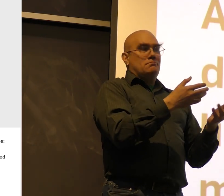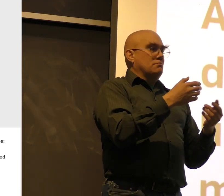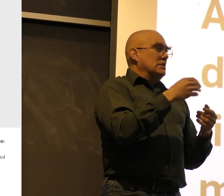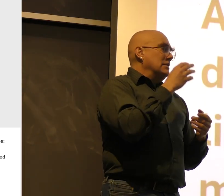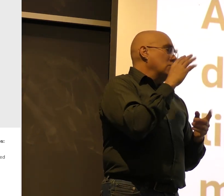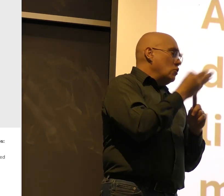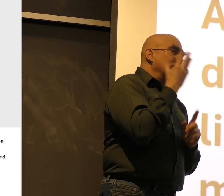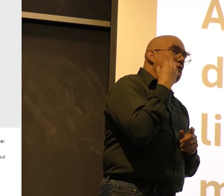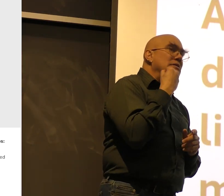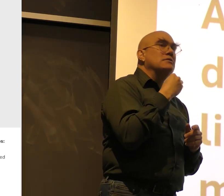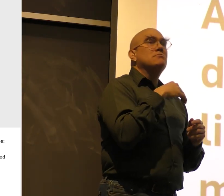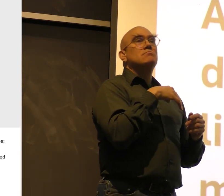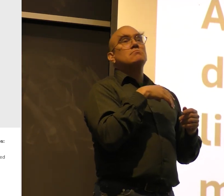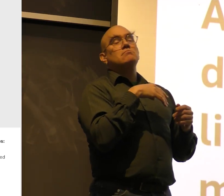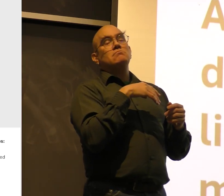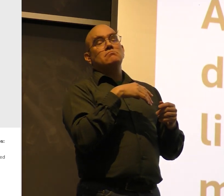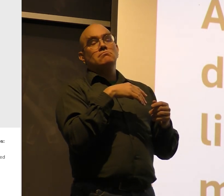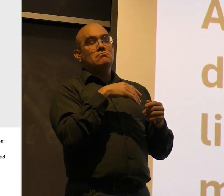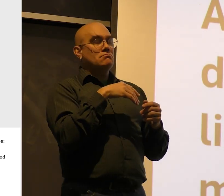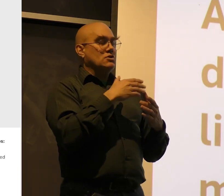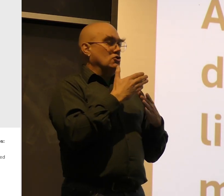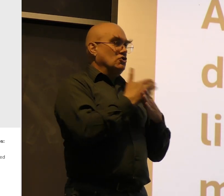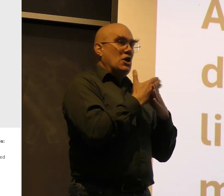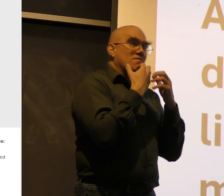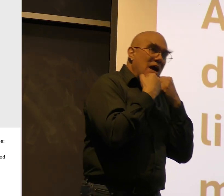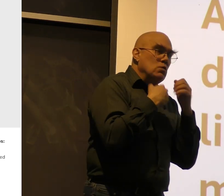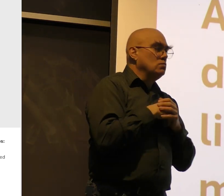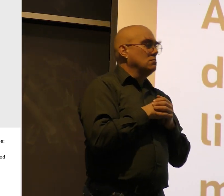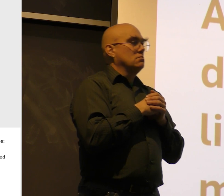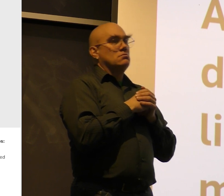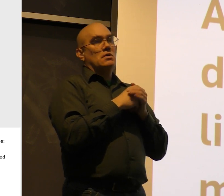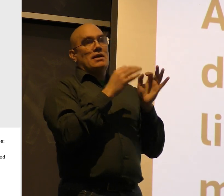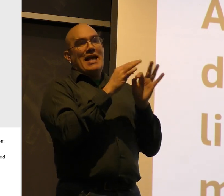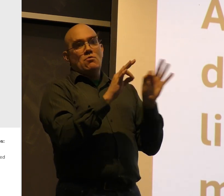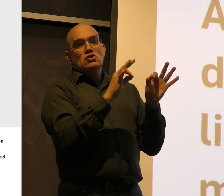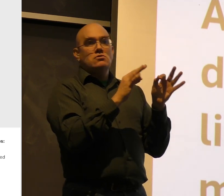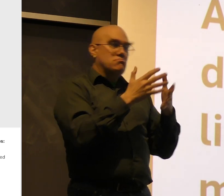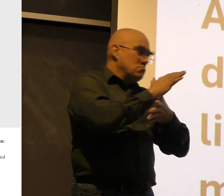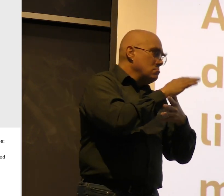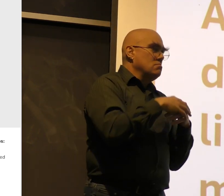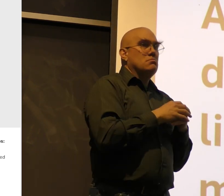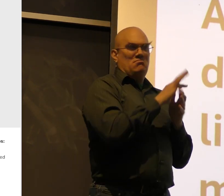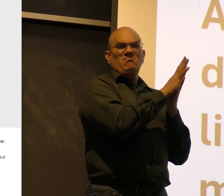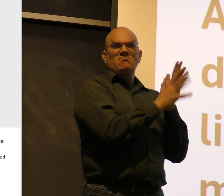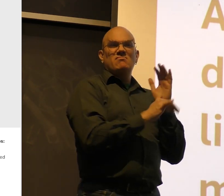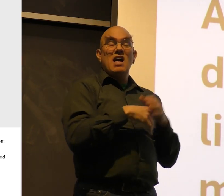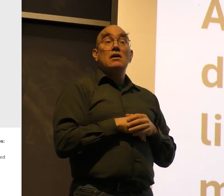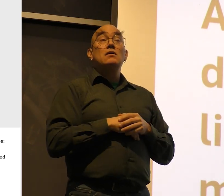that dichotomy emerged. Separating those who identify deafness as a culture with its language, its